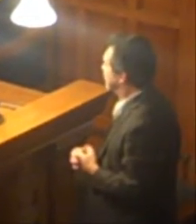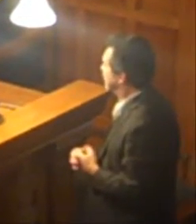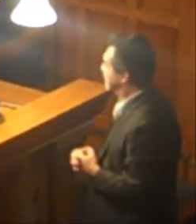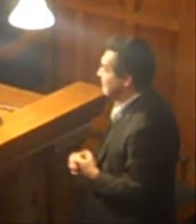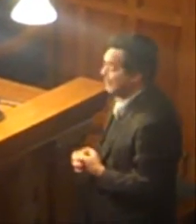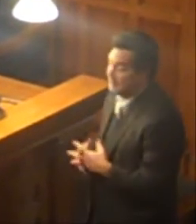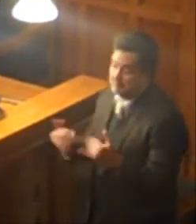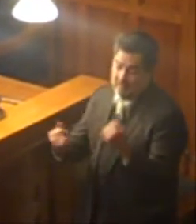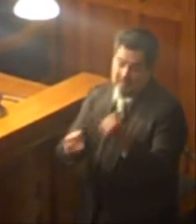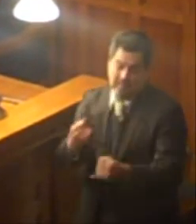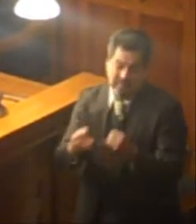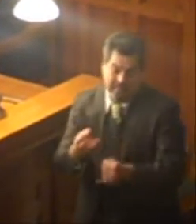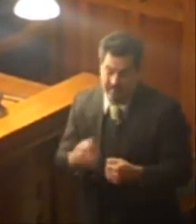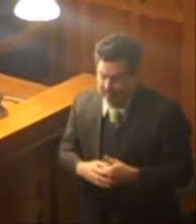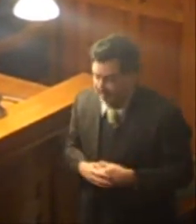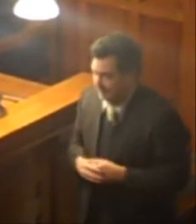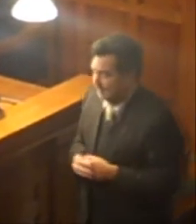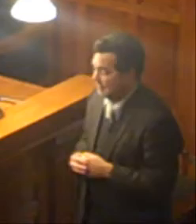And lastly,